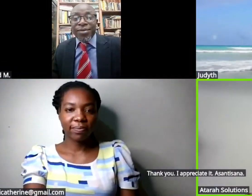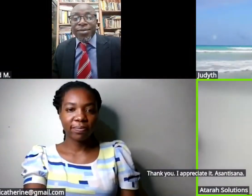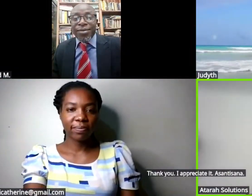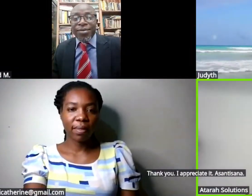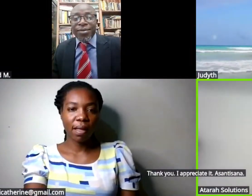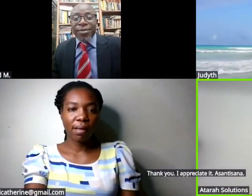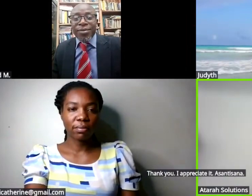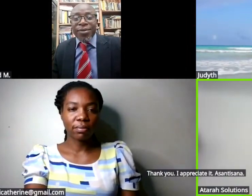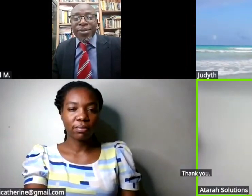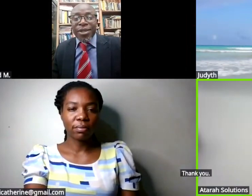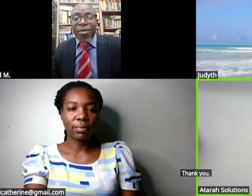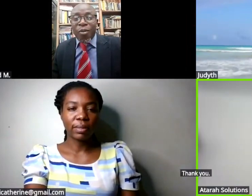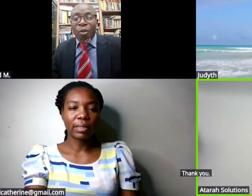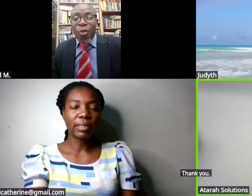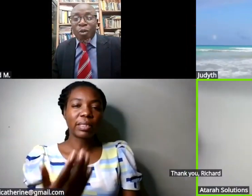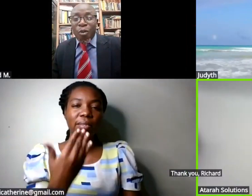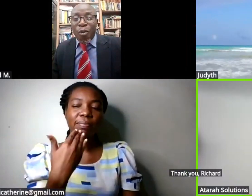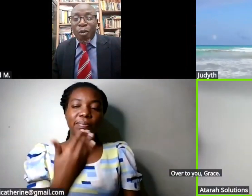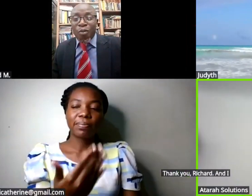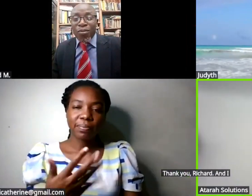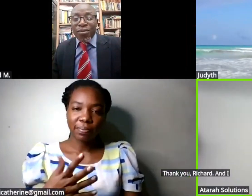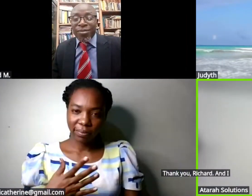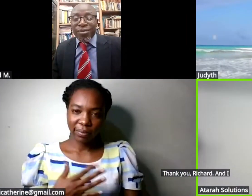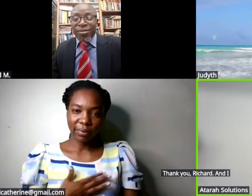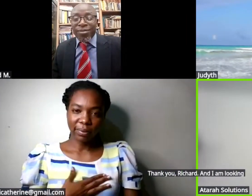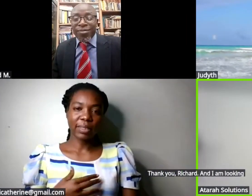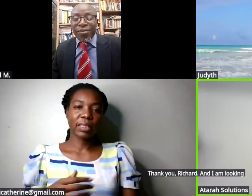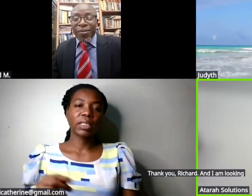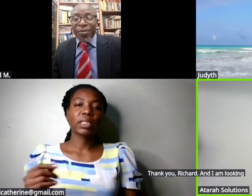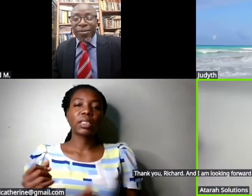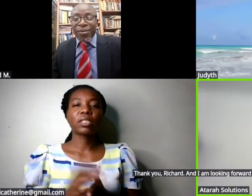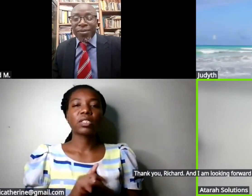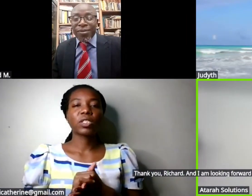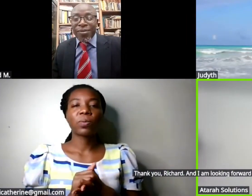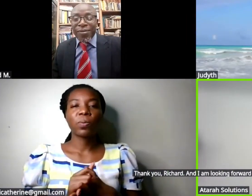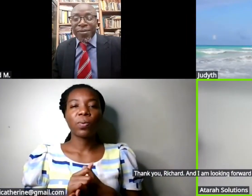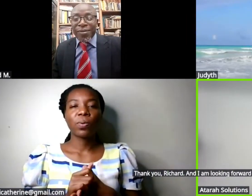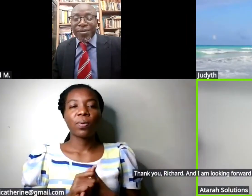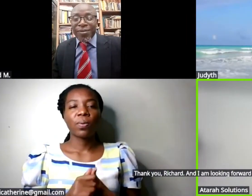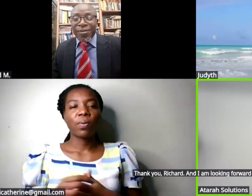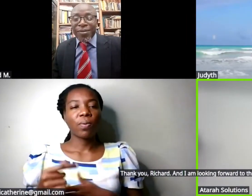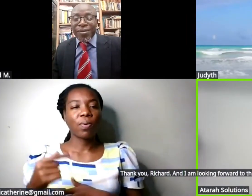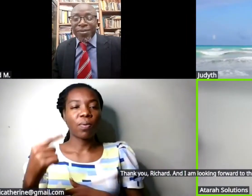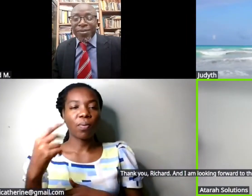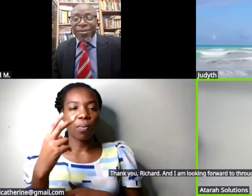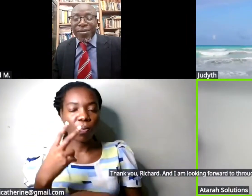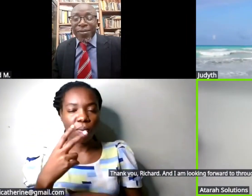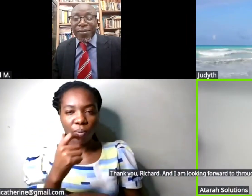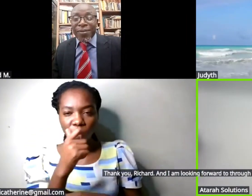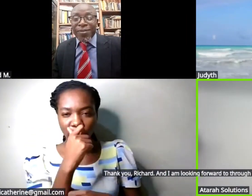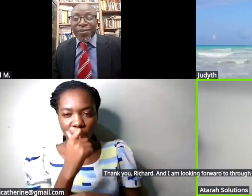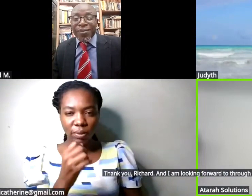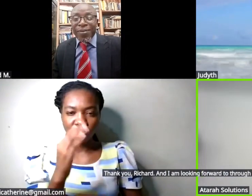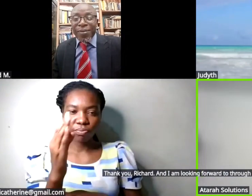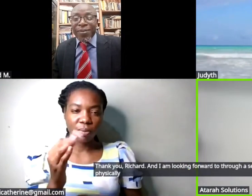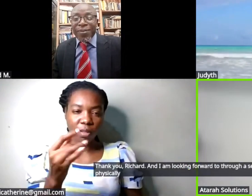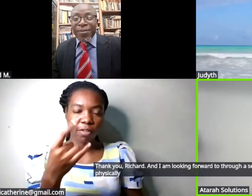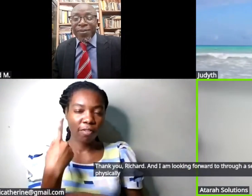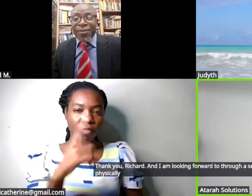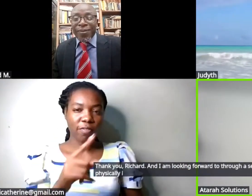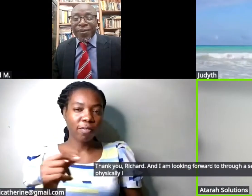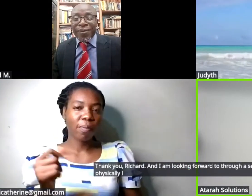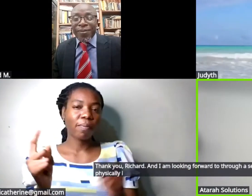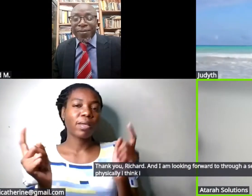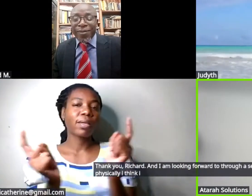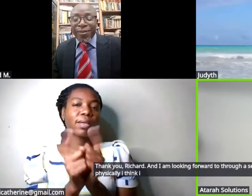Thank you, Richard. And I am looking forward to a session with Judith physically. I think I would